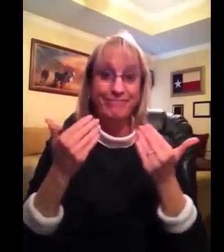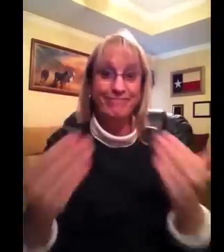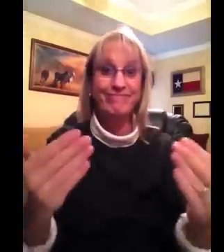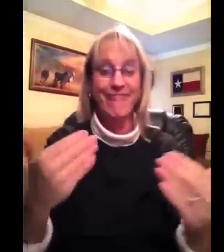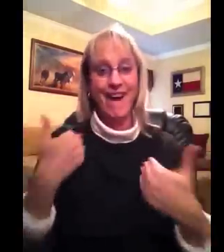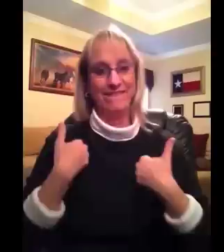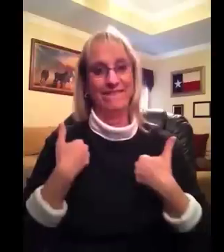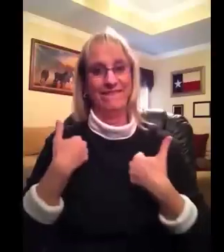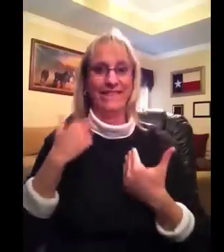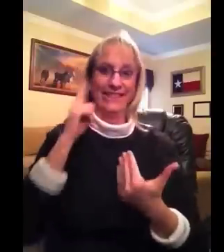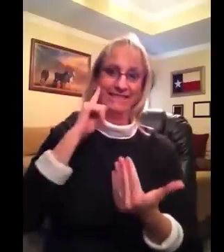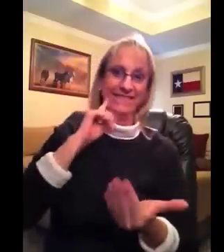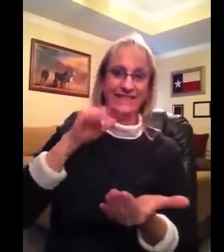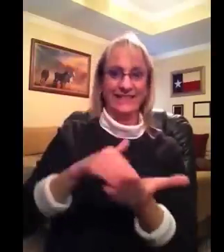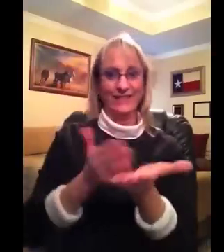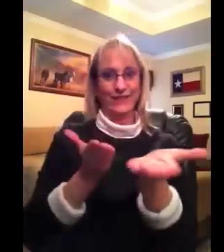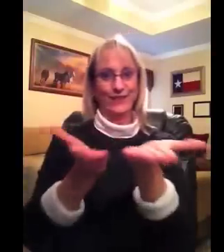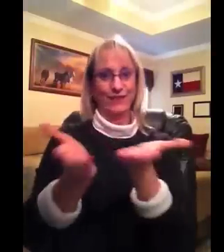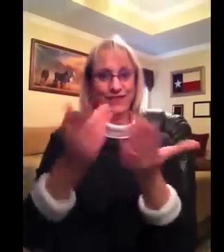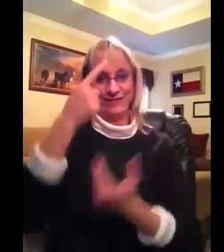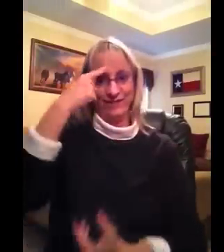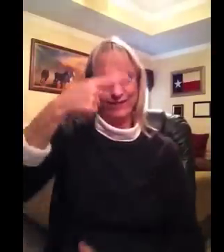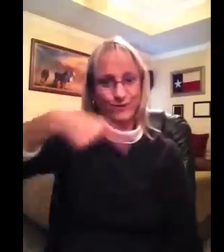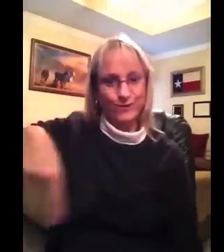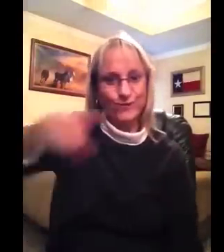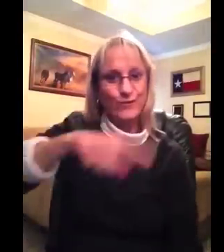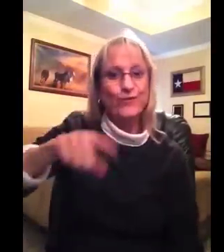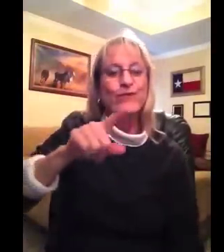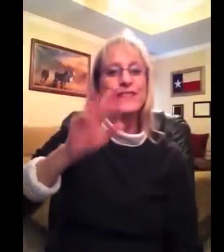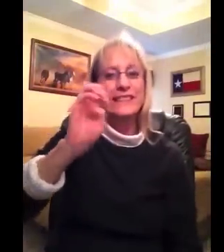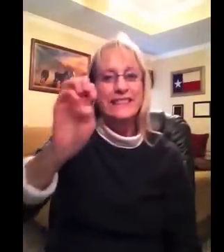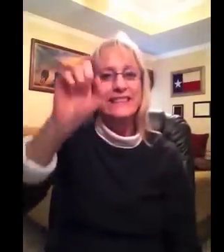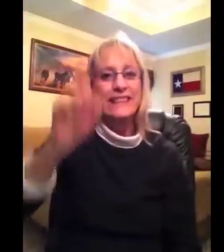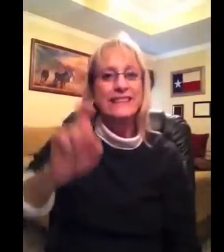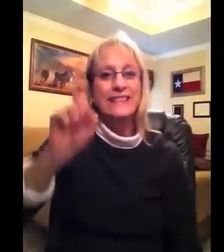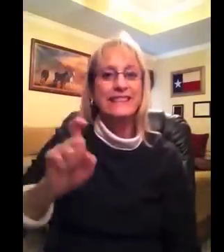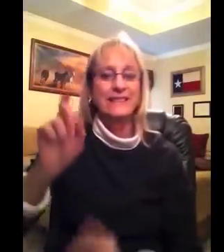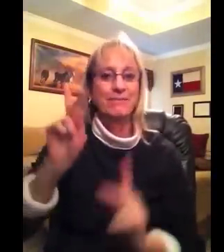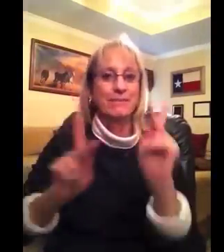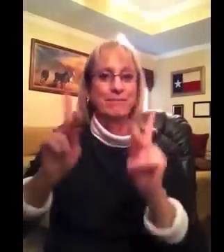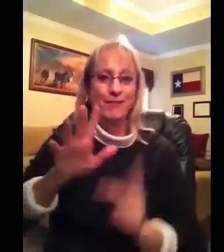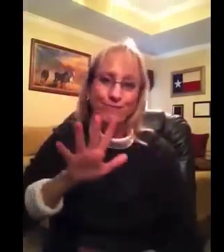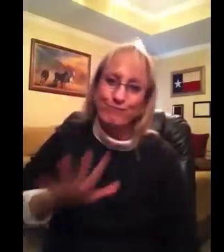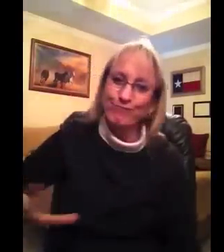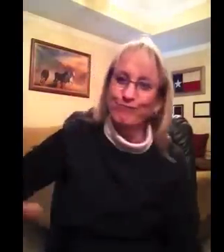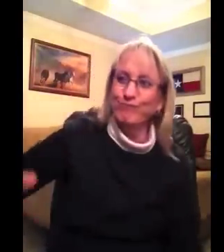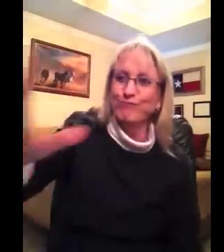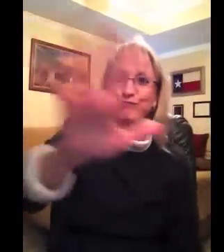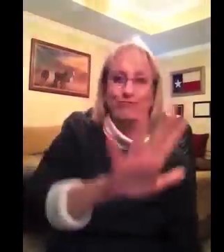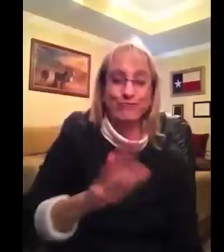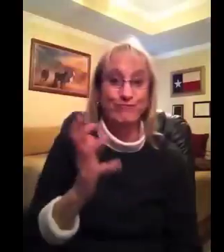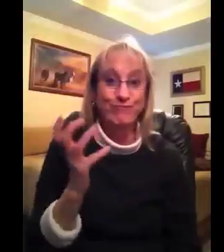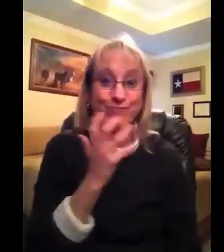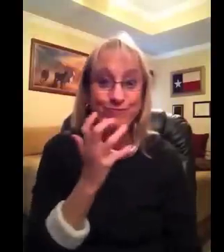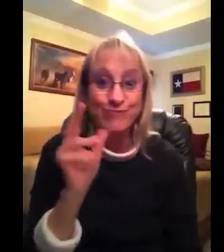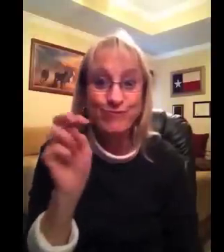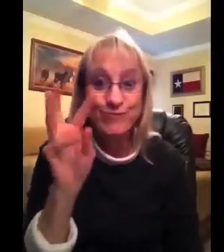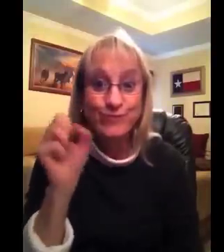and go-ahead for our deaf center that will serve all of East Texas. I'm excited about